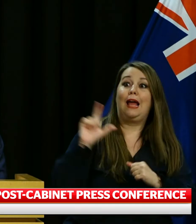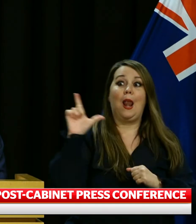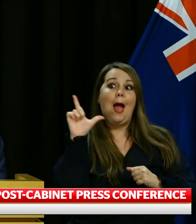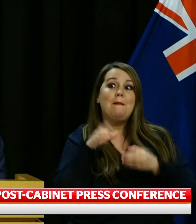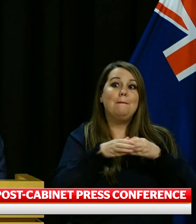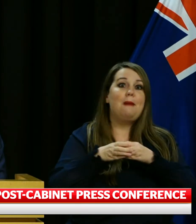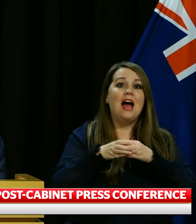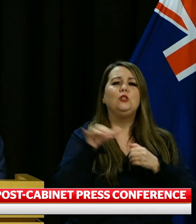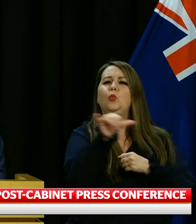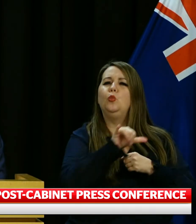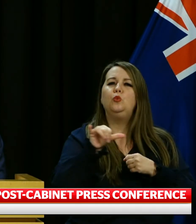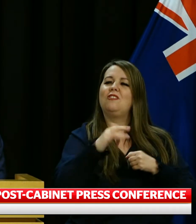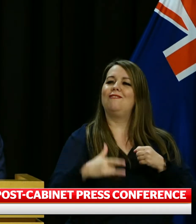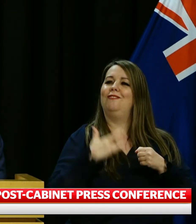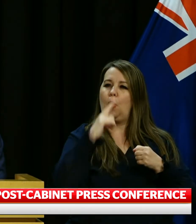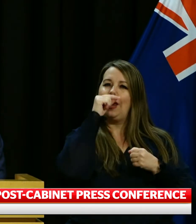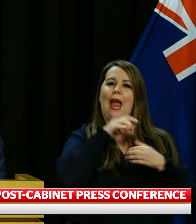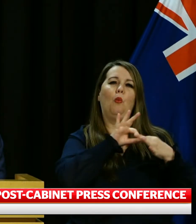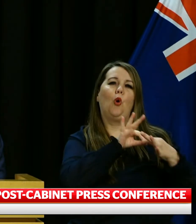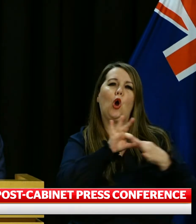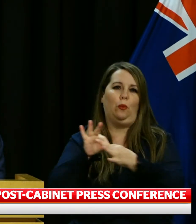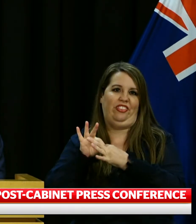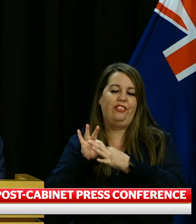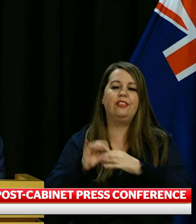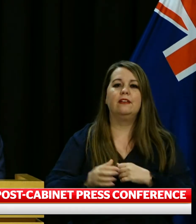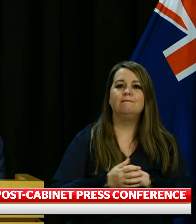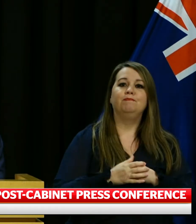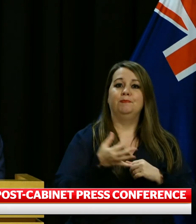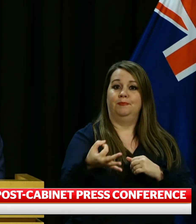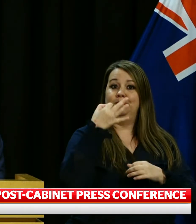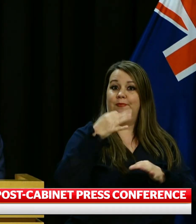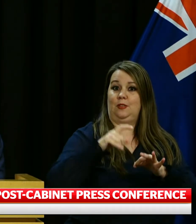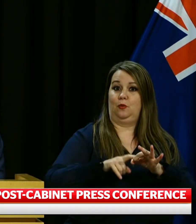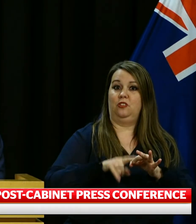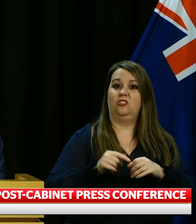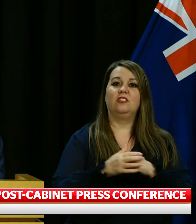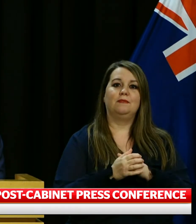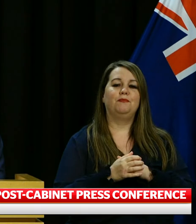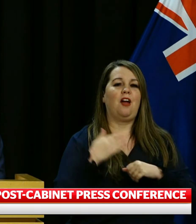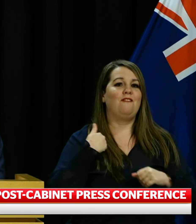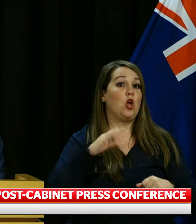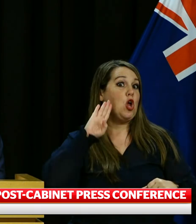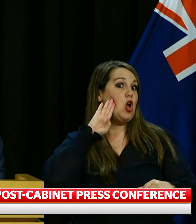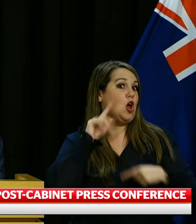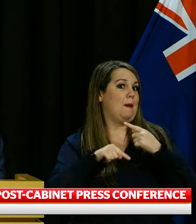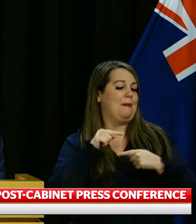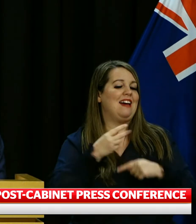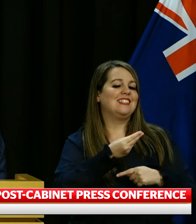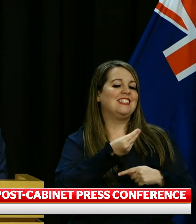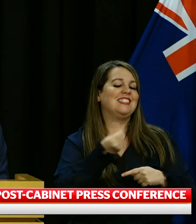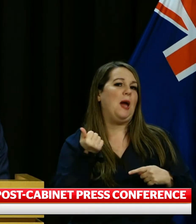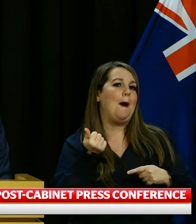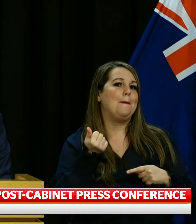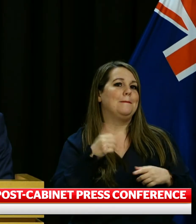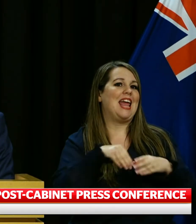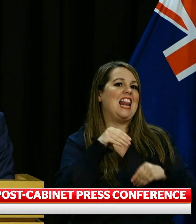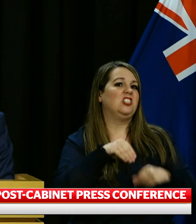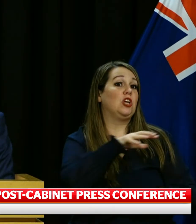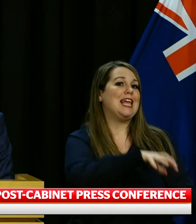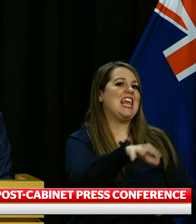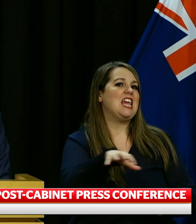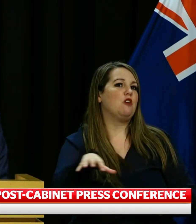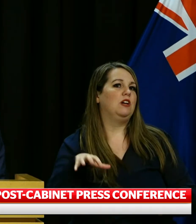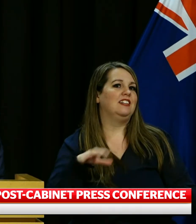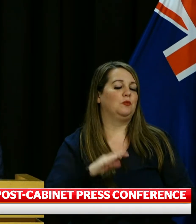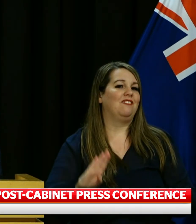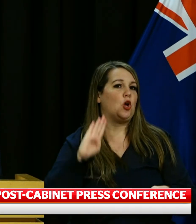Jessica. Your view on having a cup of tea with a party in certain electorates? It's not really the way